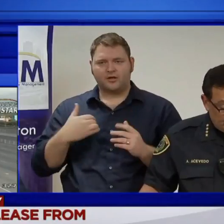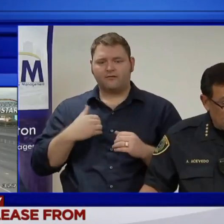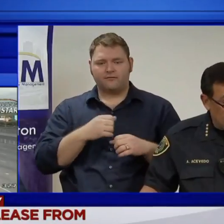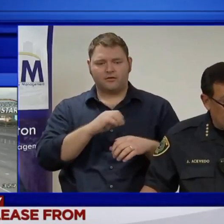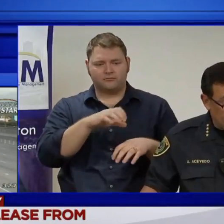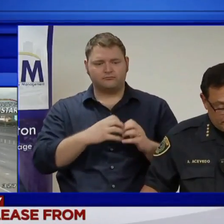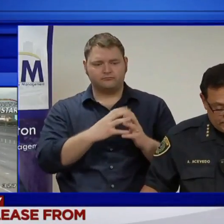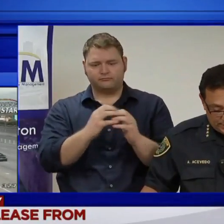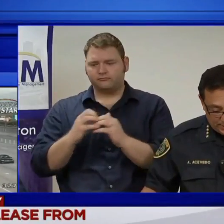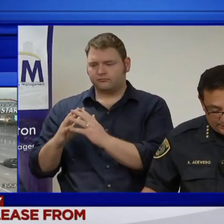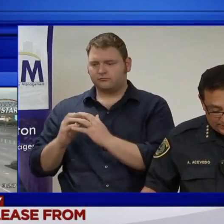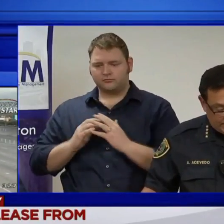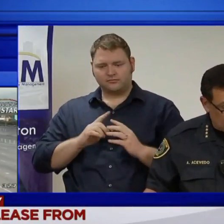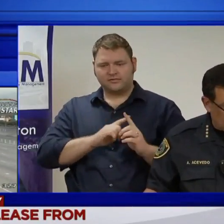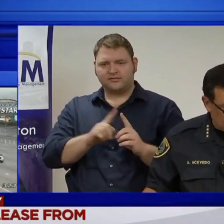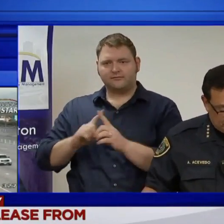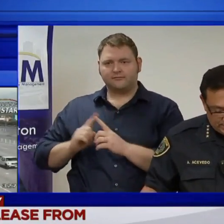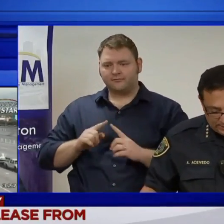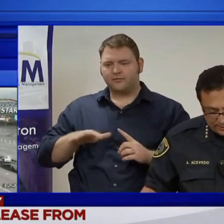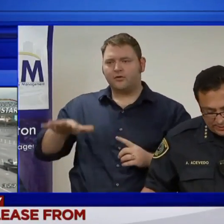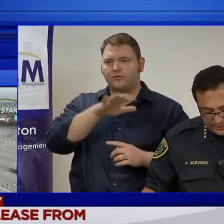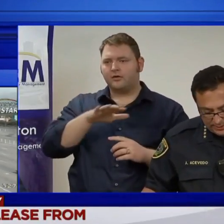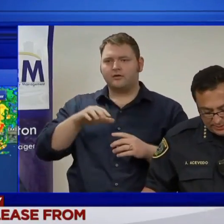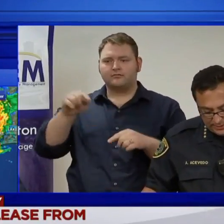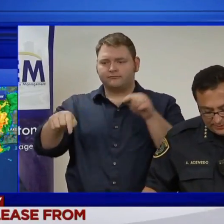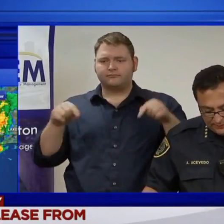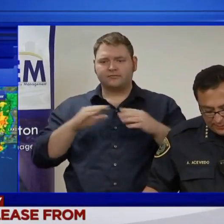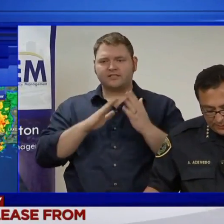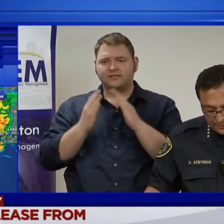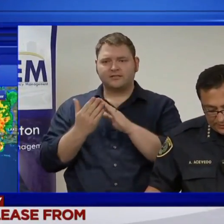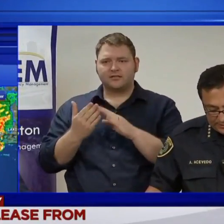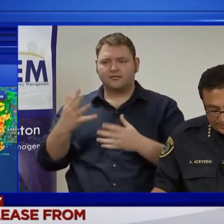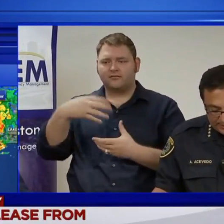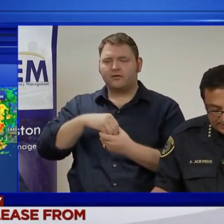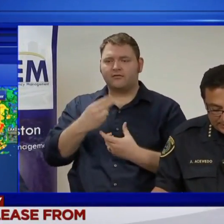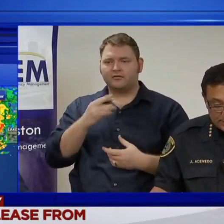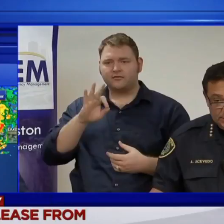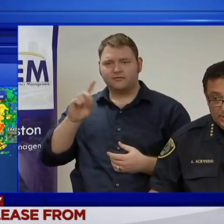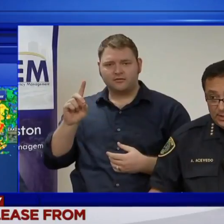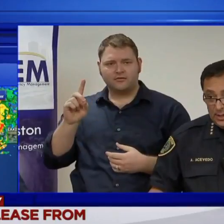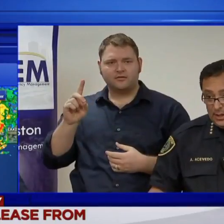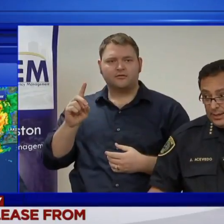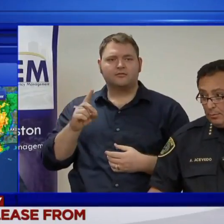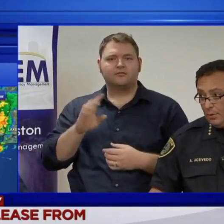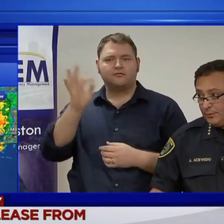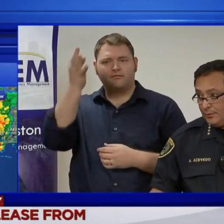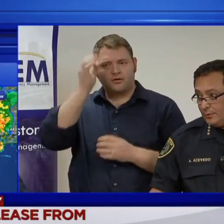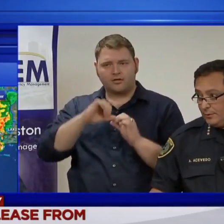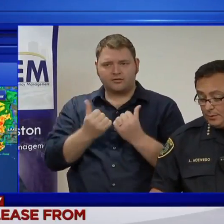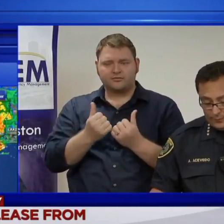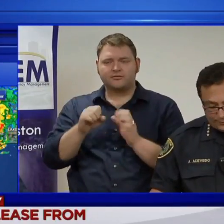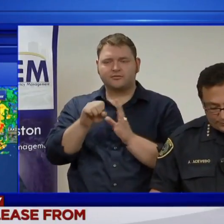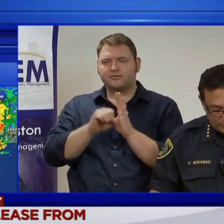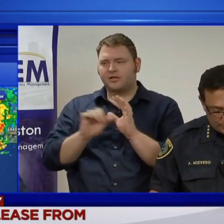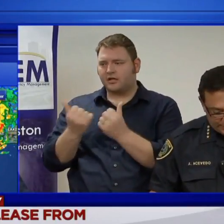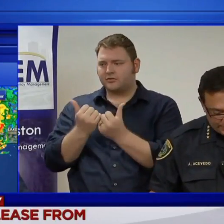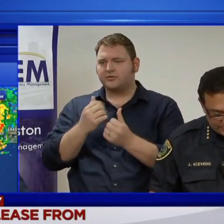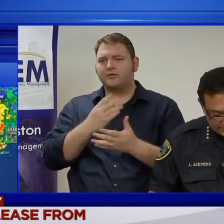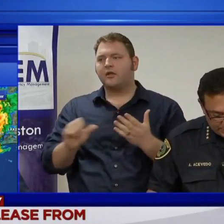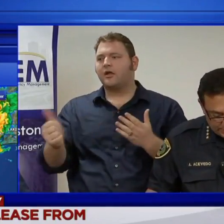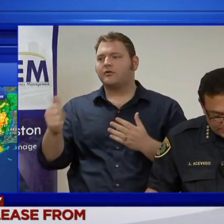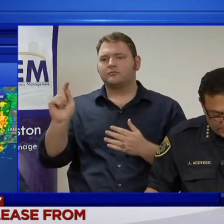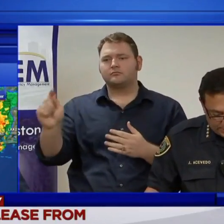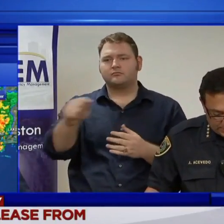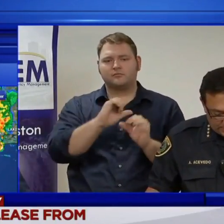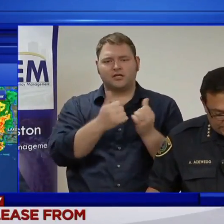city involving obviously HPD, HFD, federal agencies and state agencies, and a multitude of other local